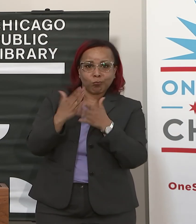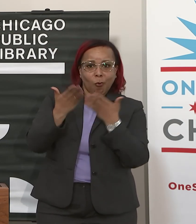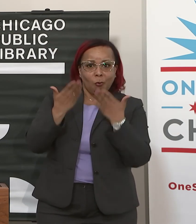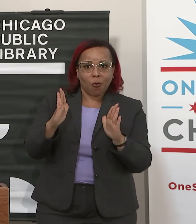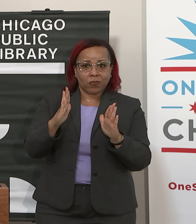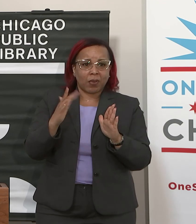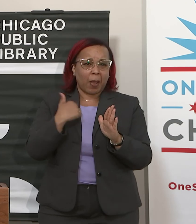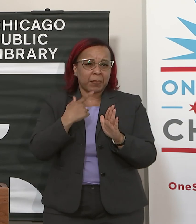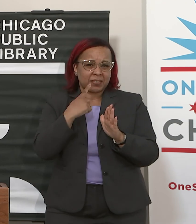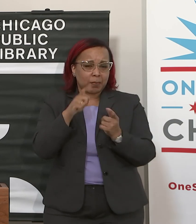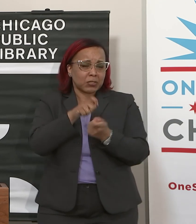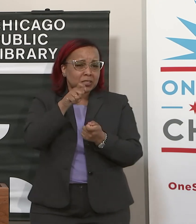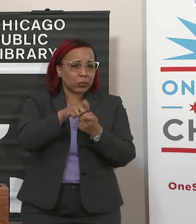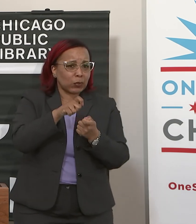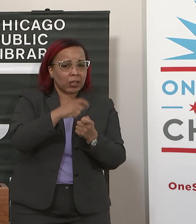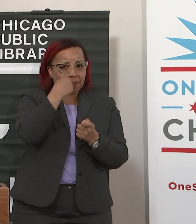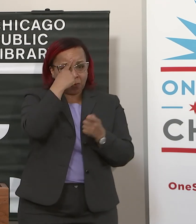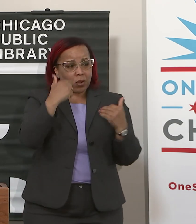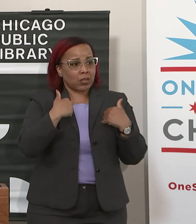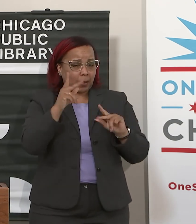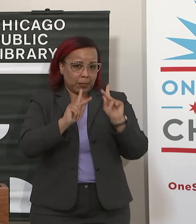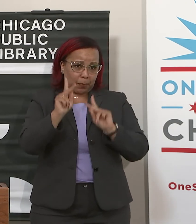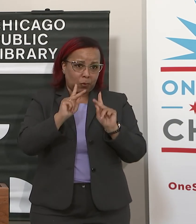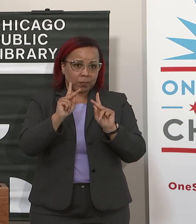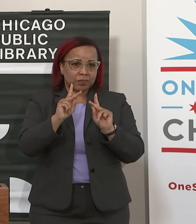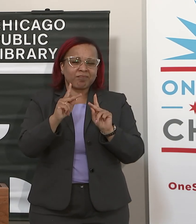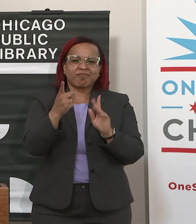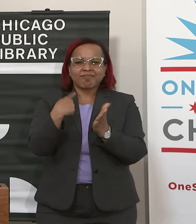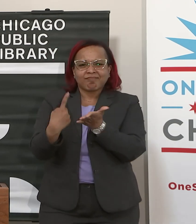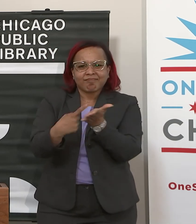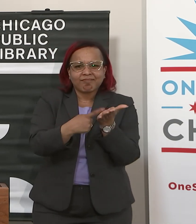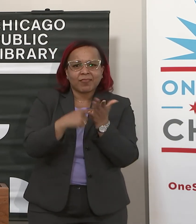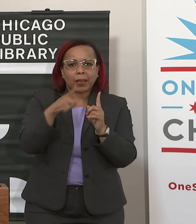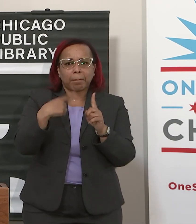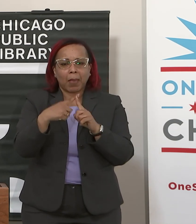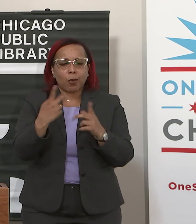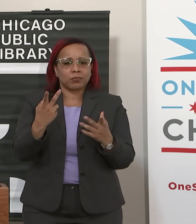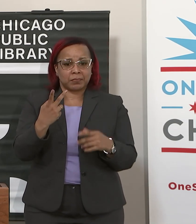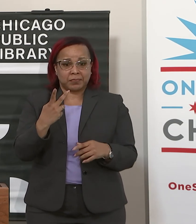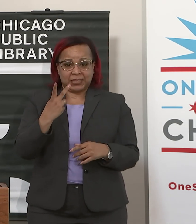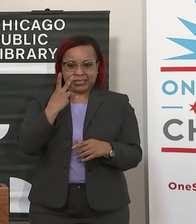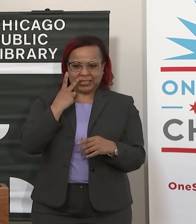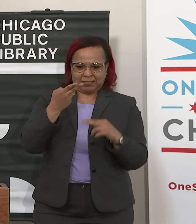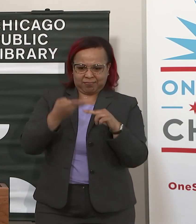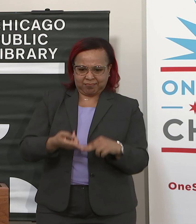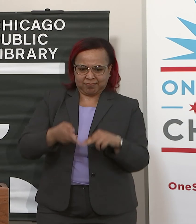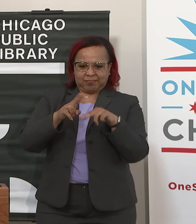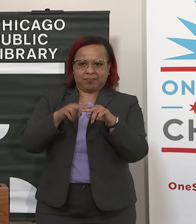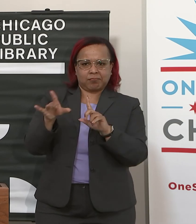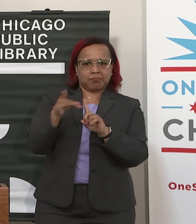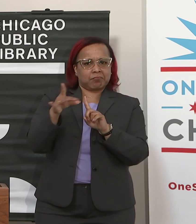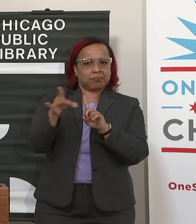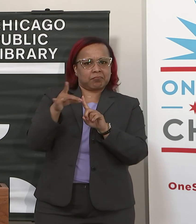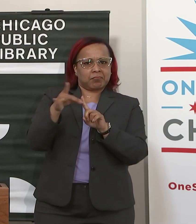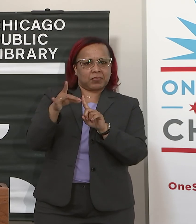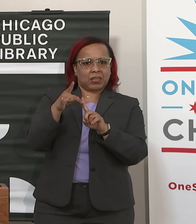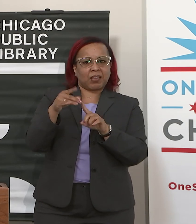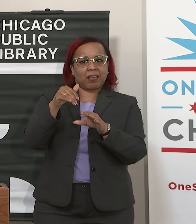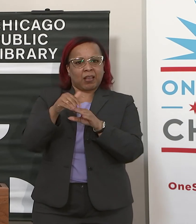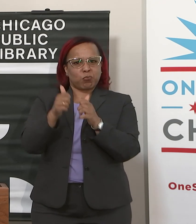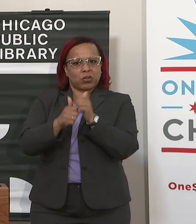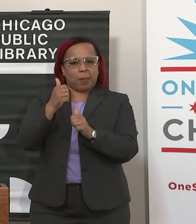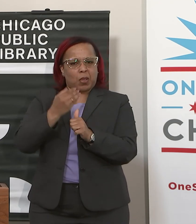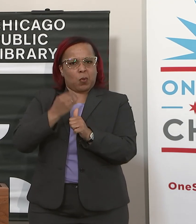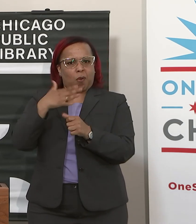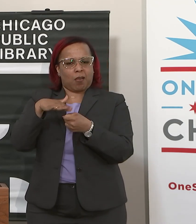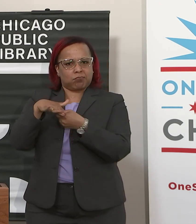I'm going to say this particularly for young people. We've talked a lot about seeing that increase in cases in the predominantly